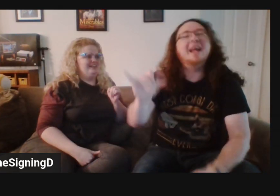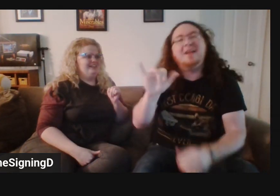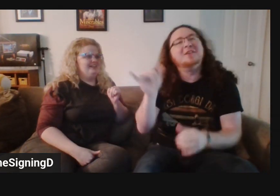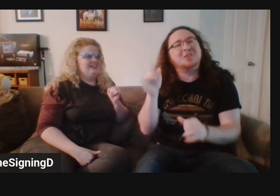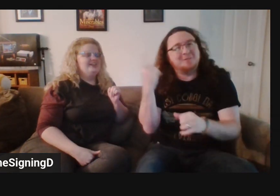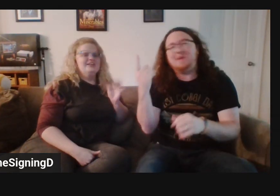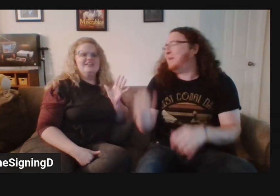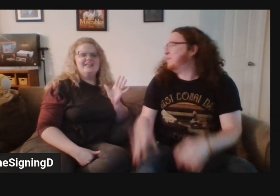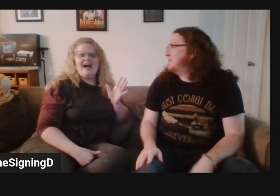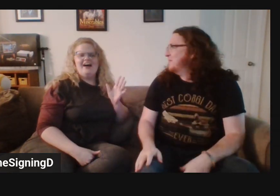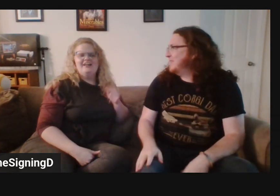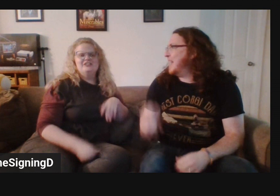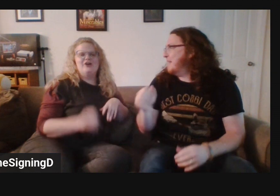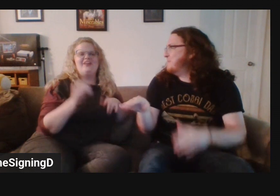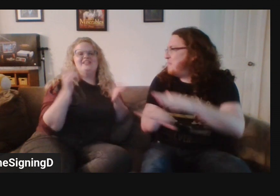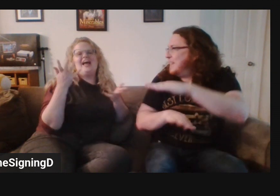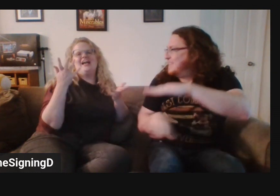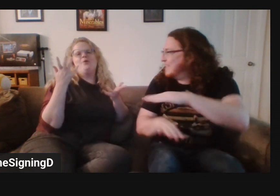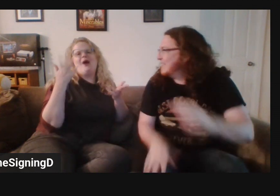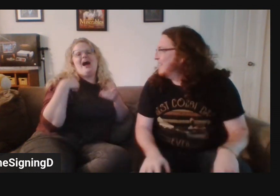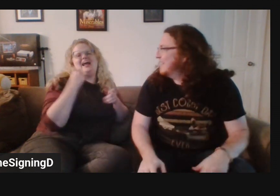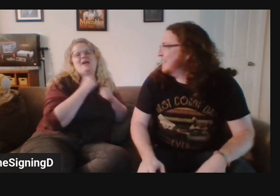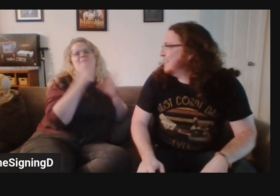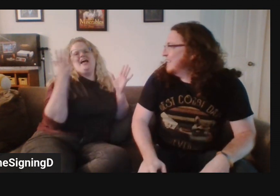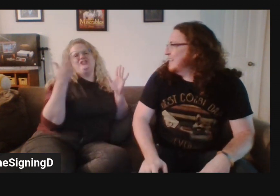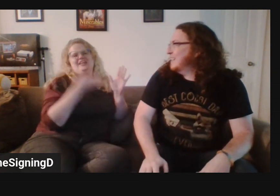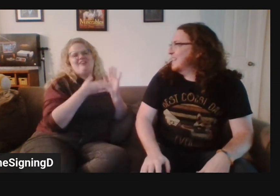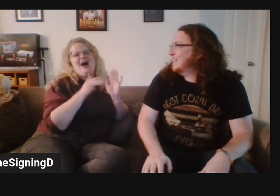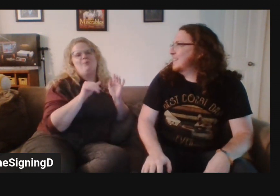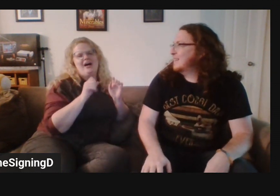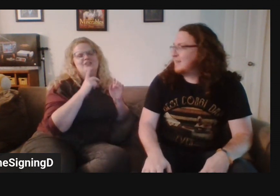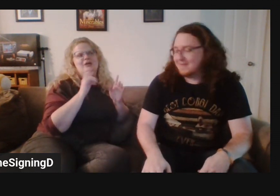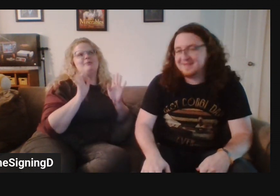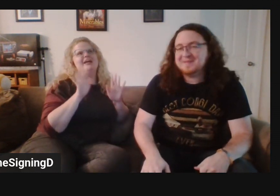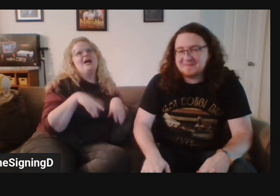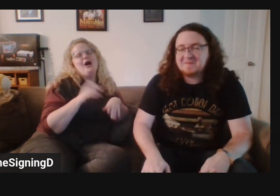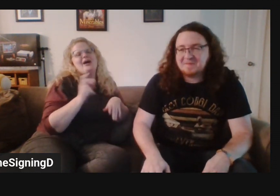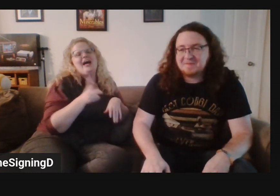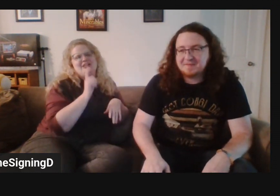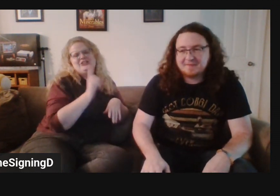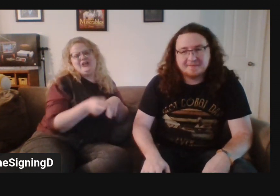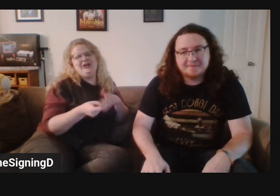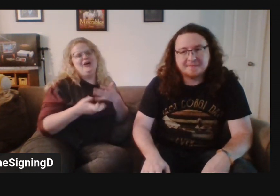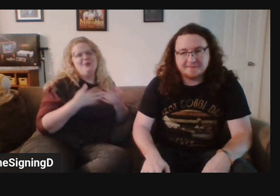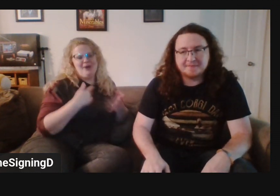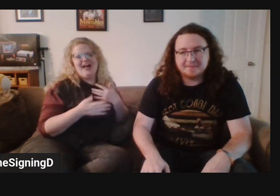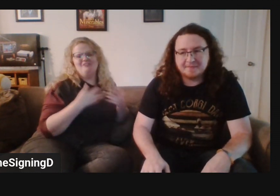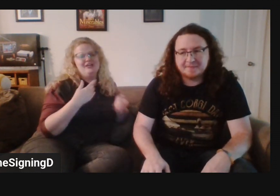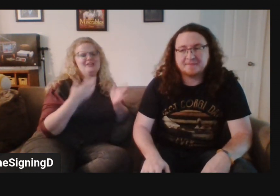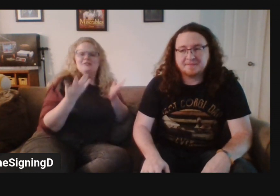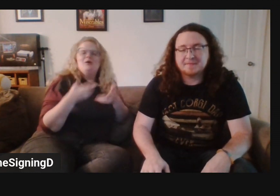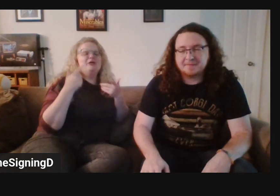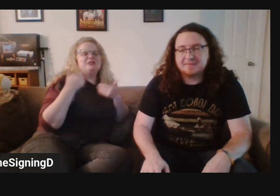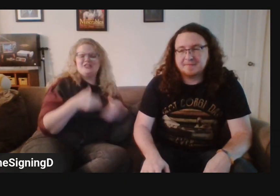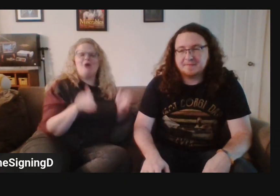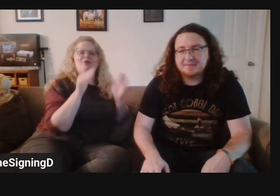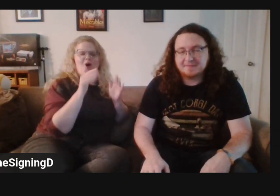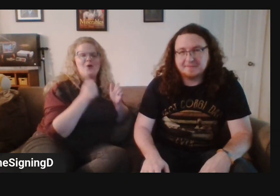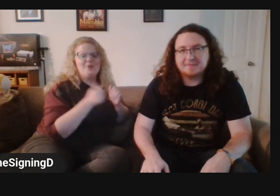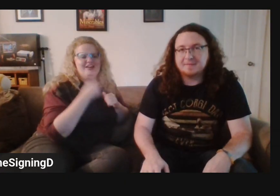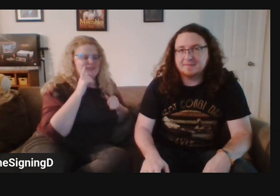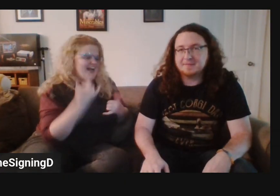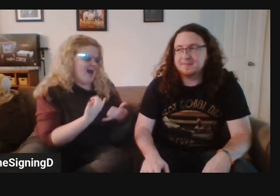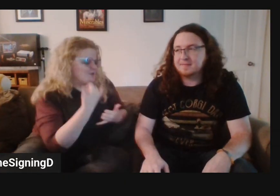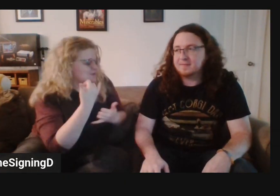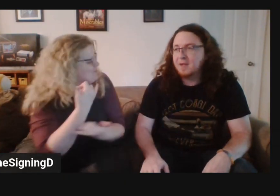D. It'll just be yeah. Yeah, So that's basic. kind of what I imagined that was. I'm like, okay, sure, whatever. What's Yeah.